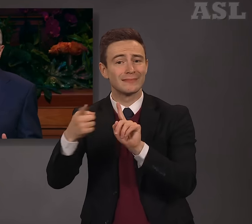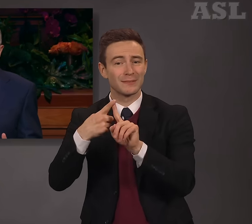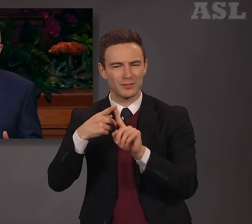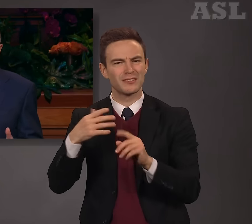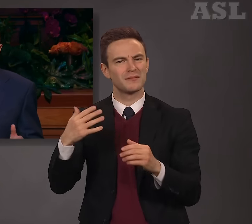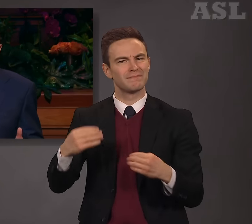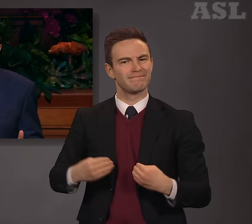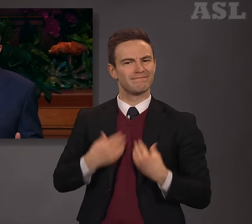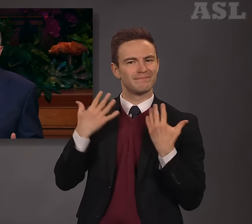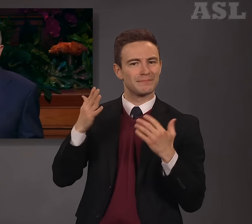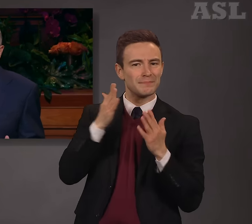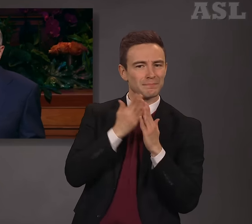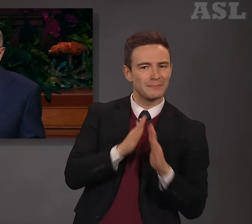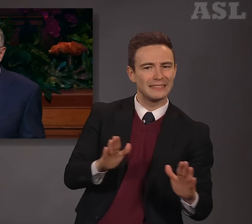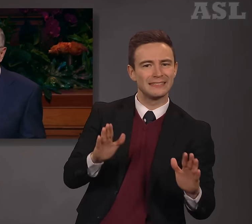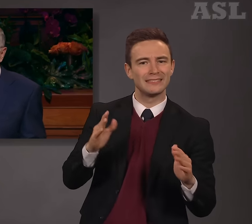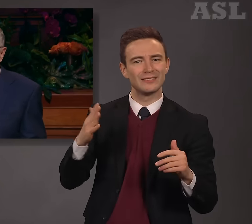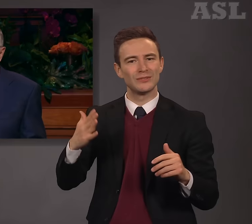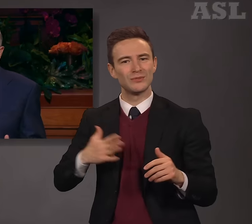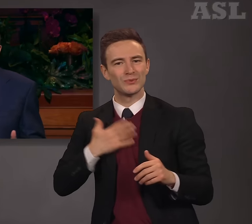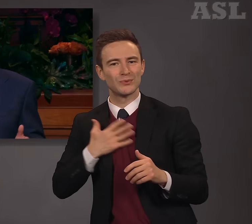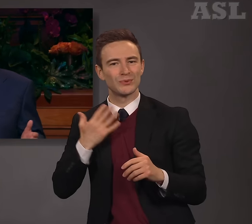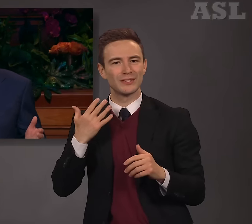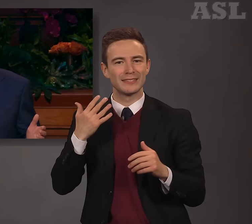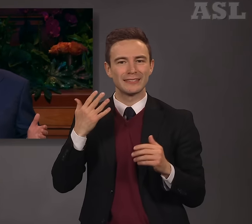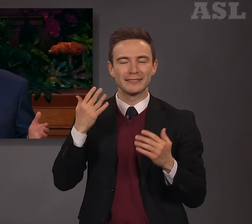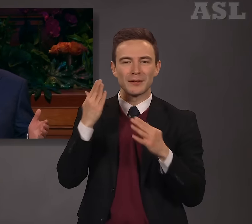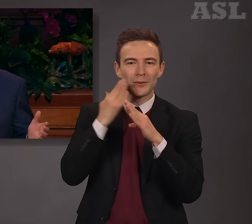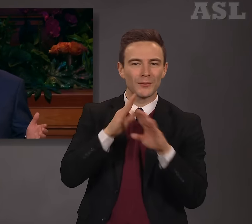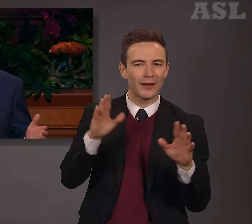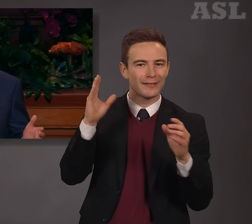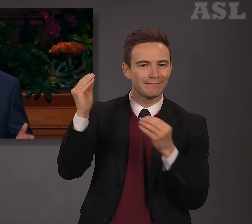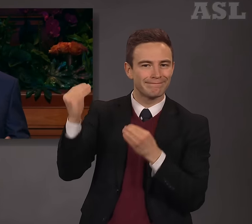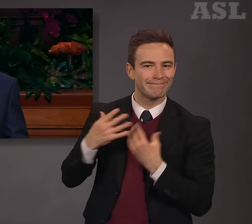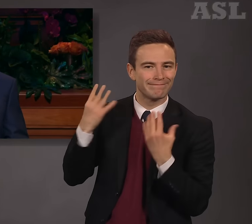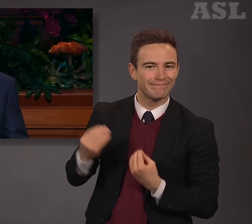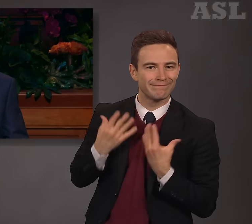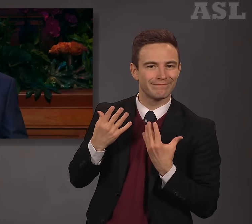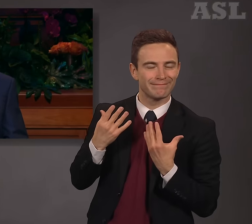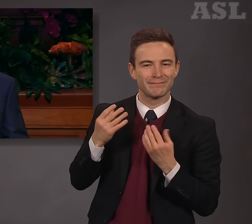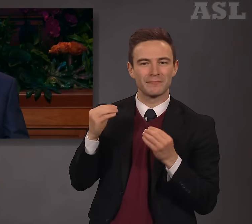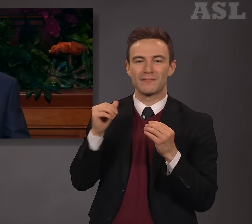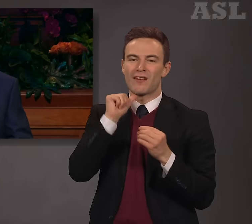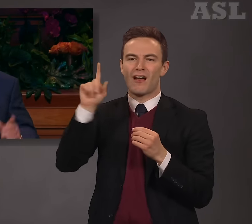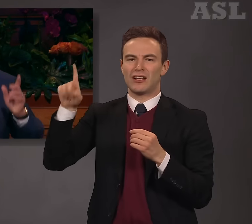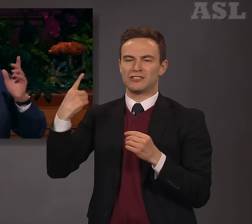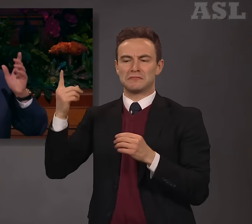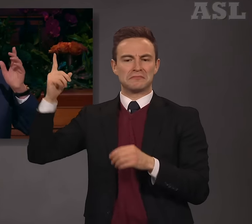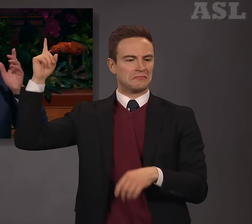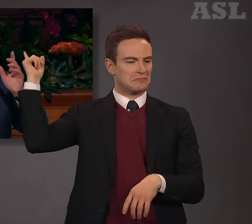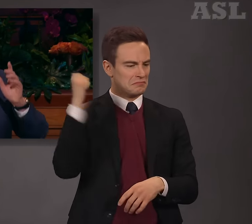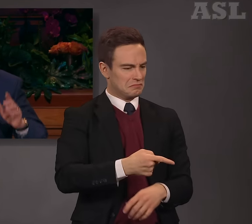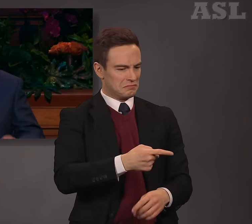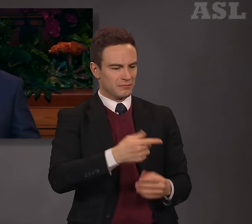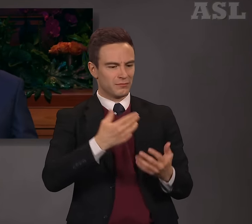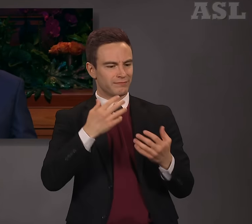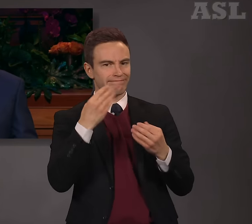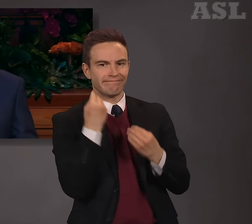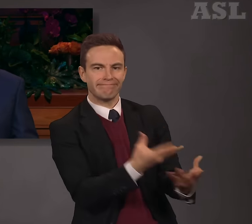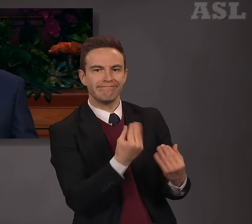peace and quiet revelation, more than dramatic intervention. But be